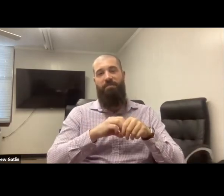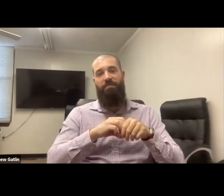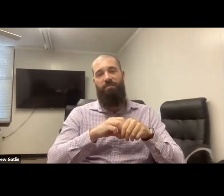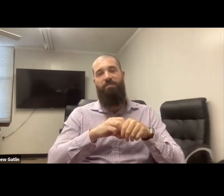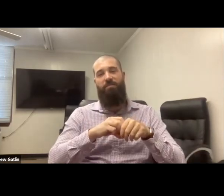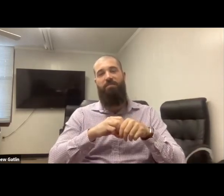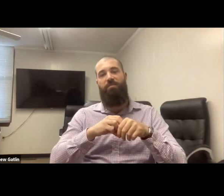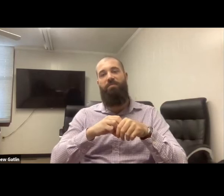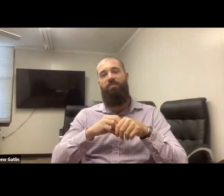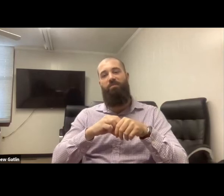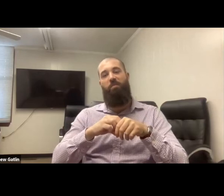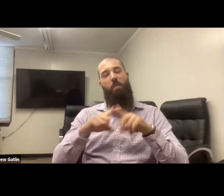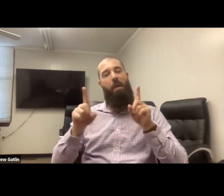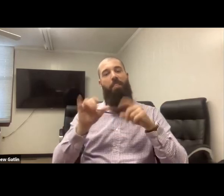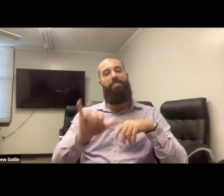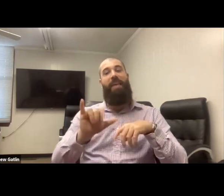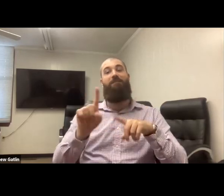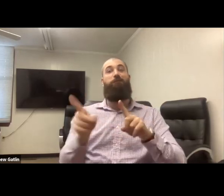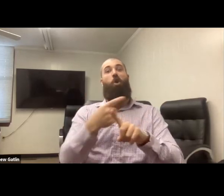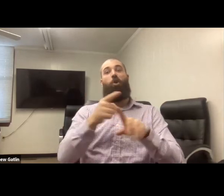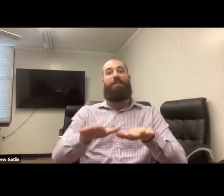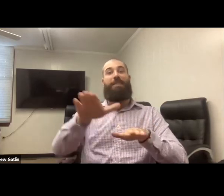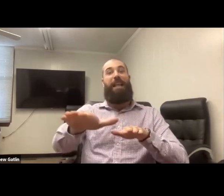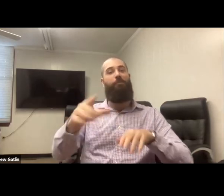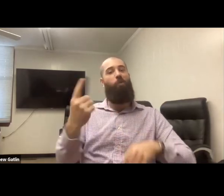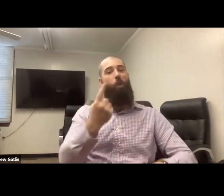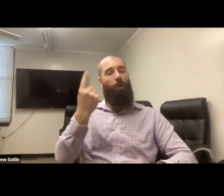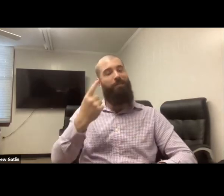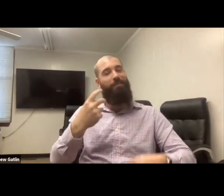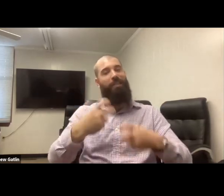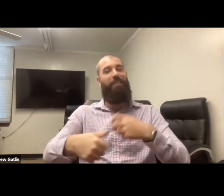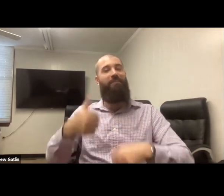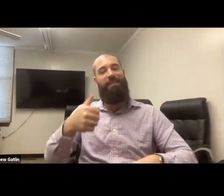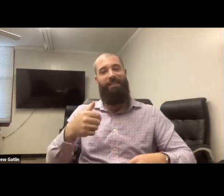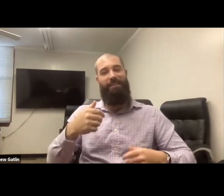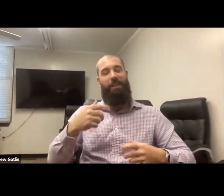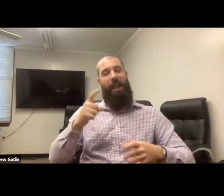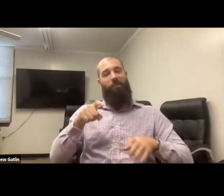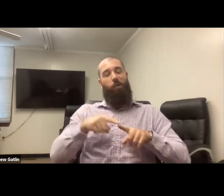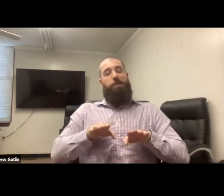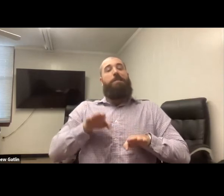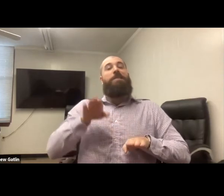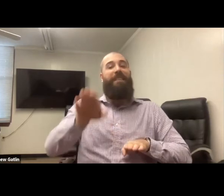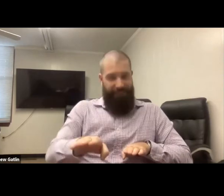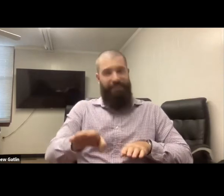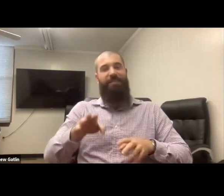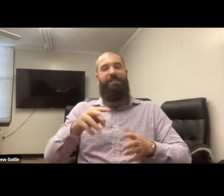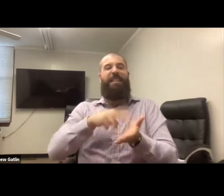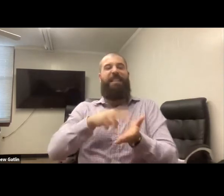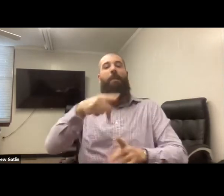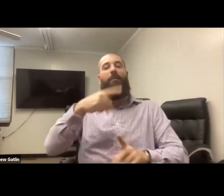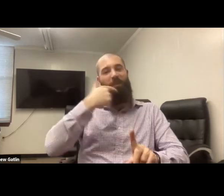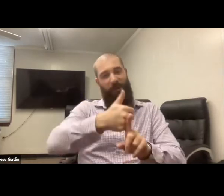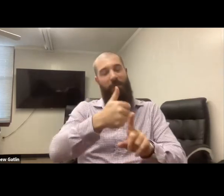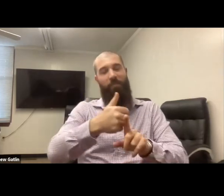then you can have that discussion and come to a decision. But that's maybe the first step. That's the first, the toughest is